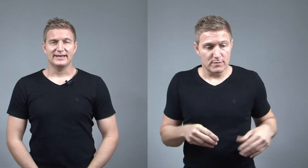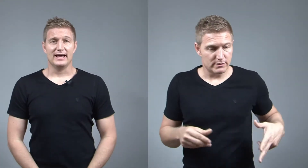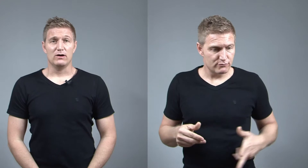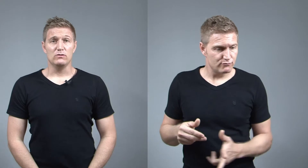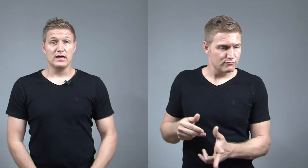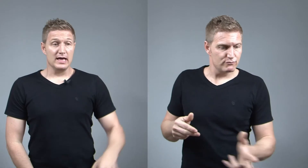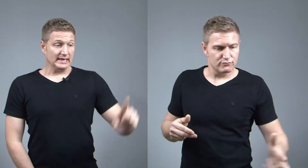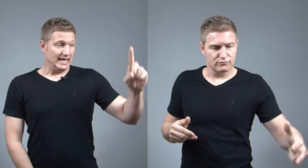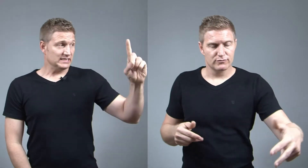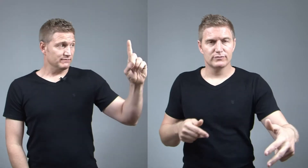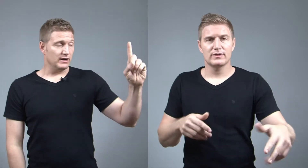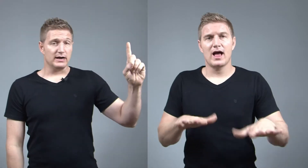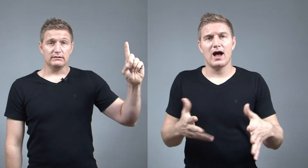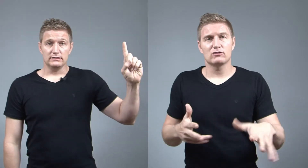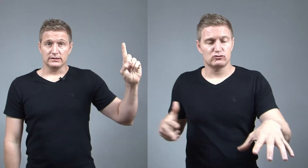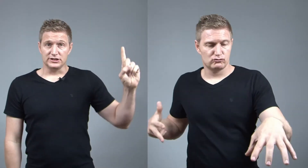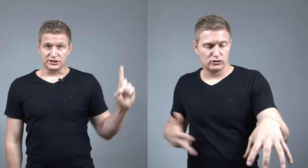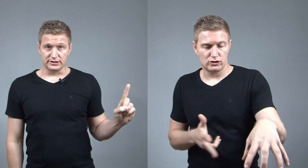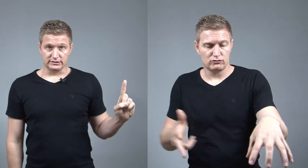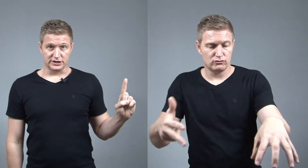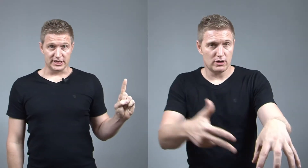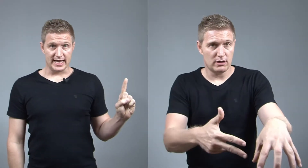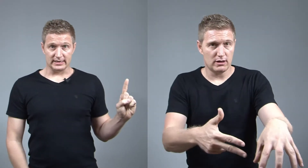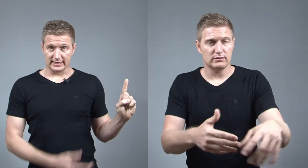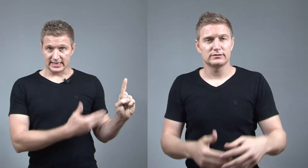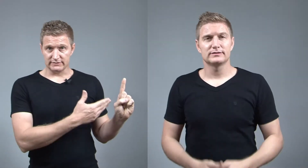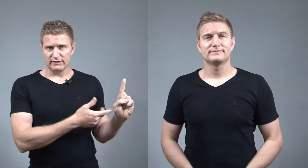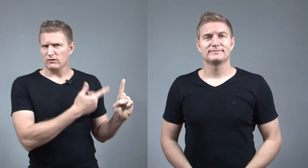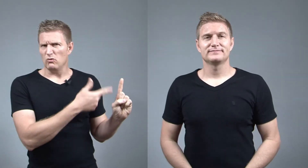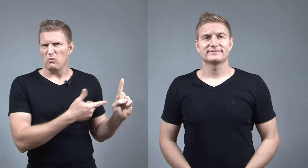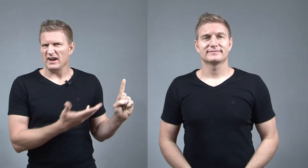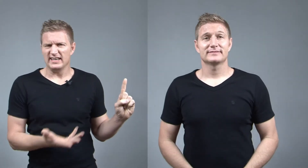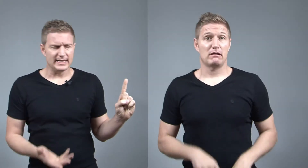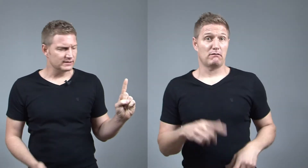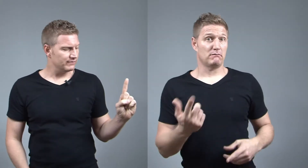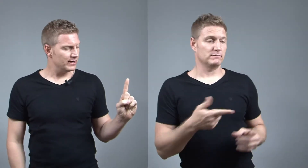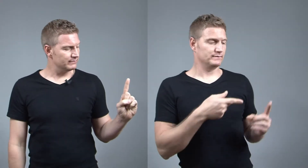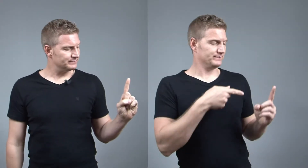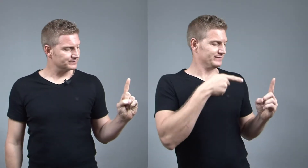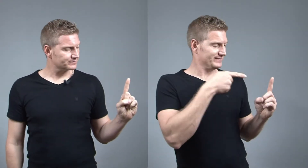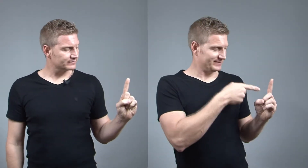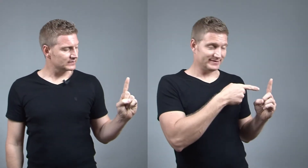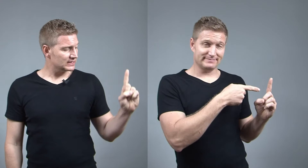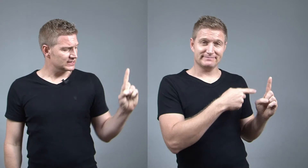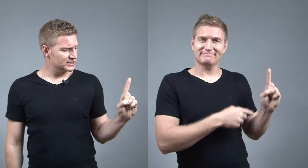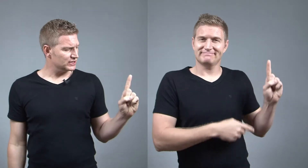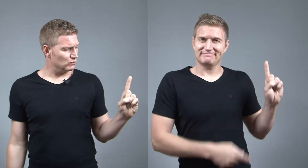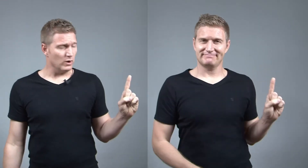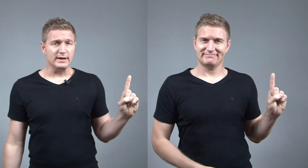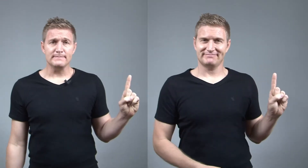Now, classifier, G hand classifier or one classifier. This is just one.